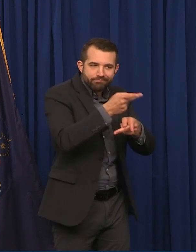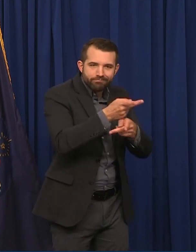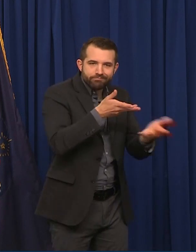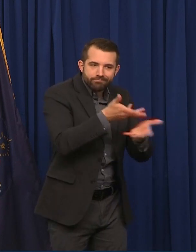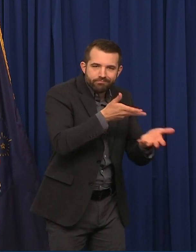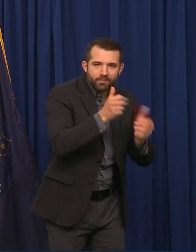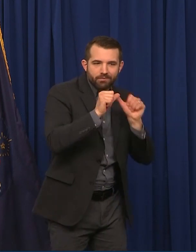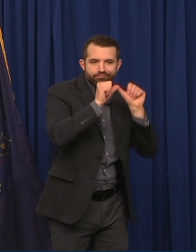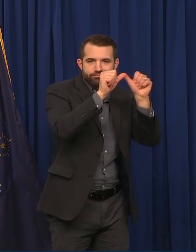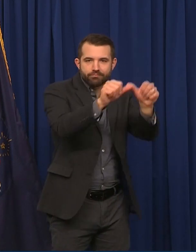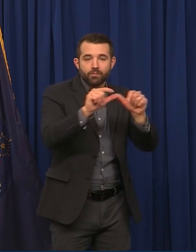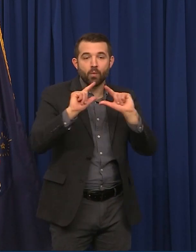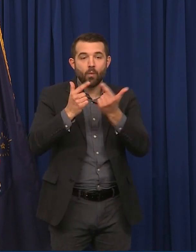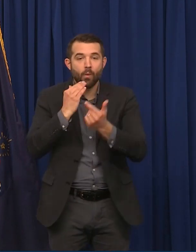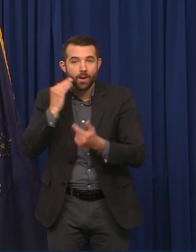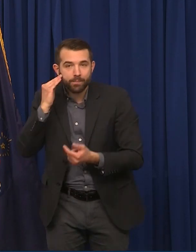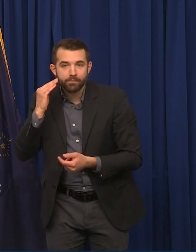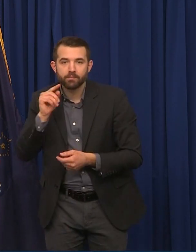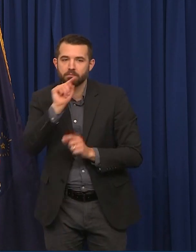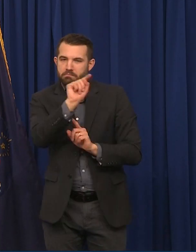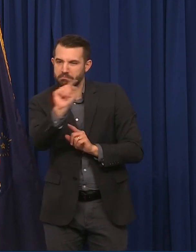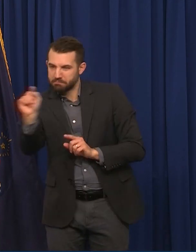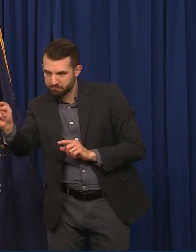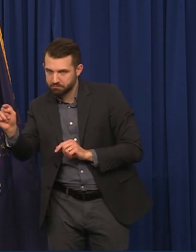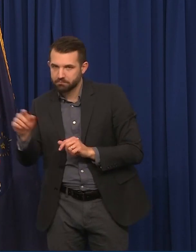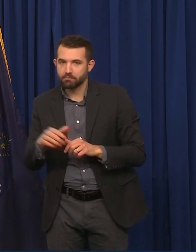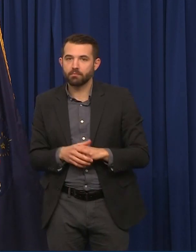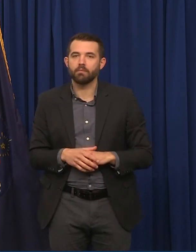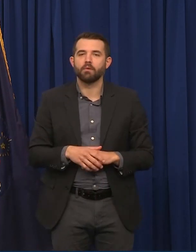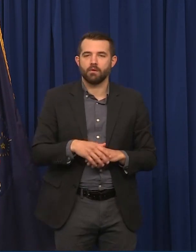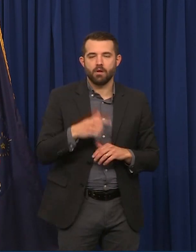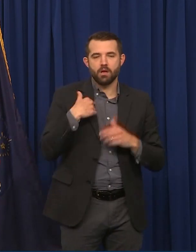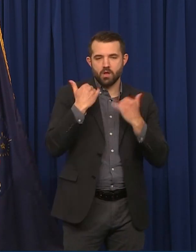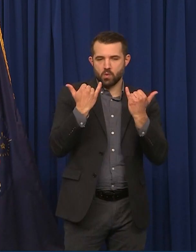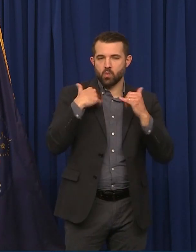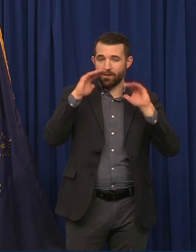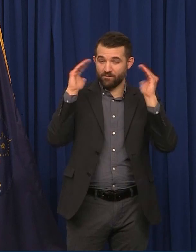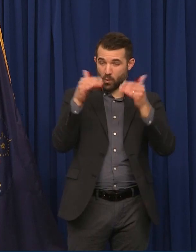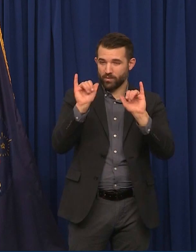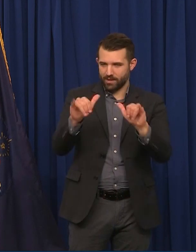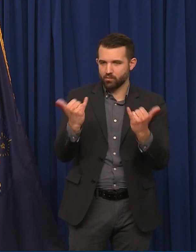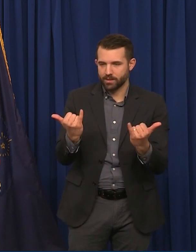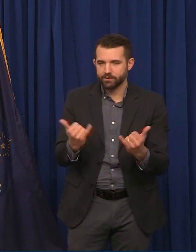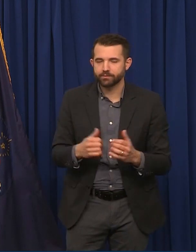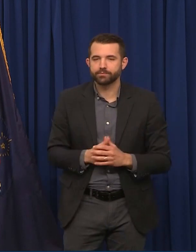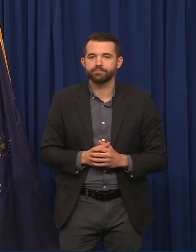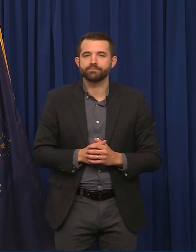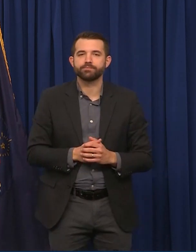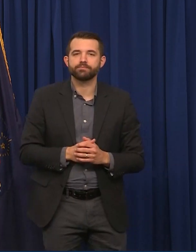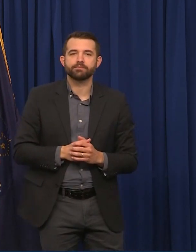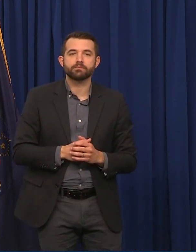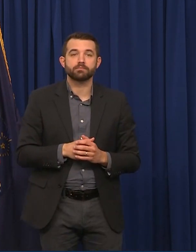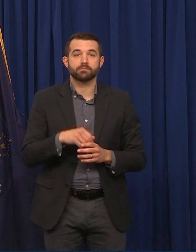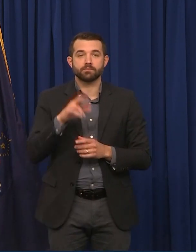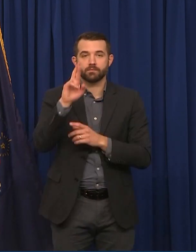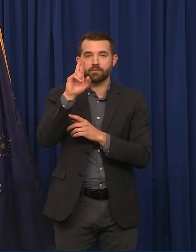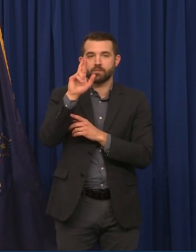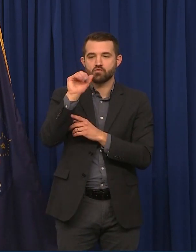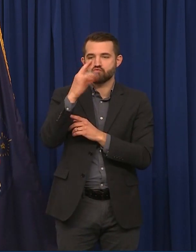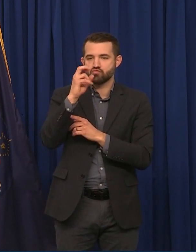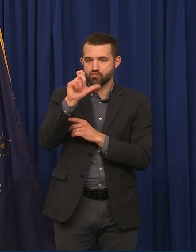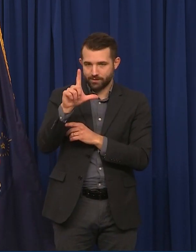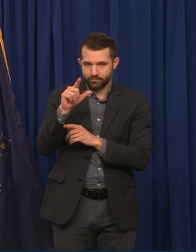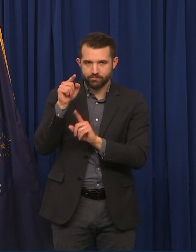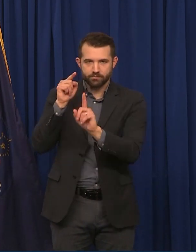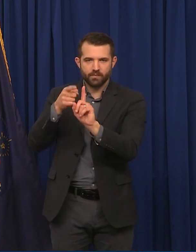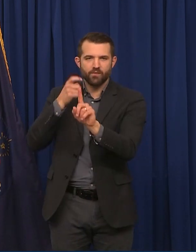but that is our approach right now. I'd like to turn next to Rachel Ohm from the Portland Press Herald.